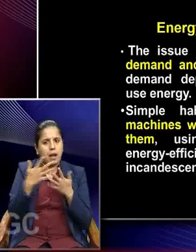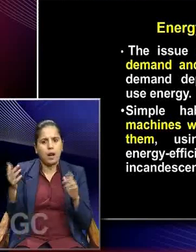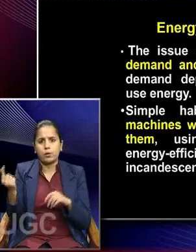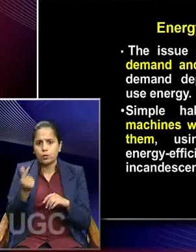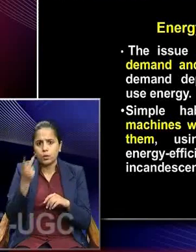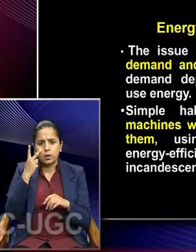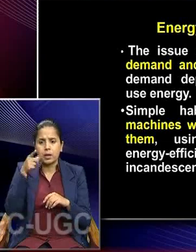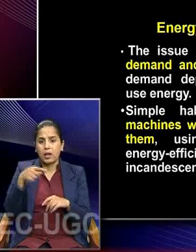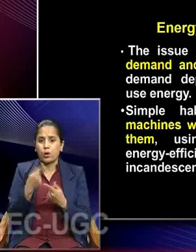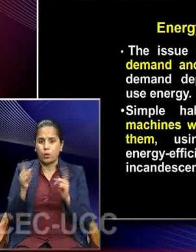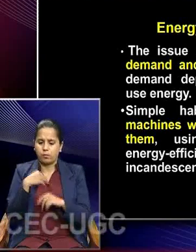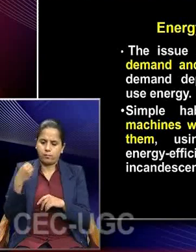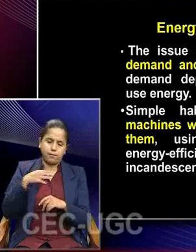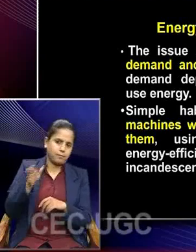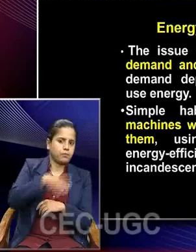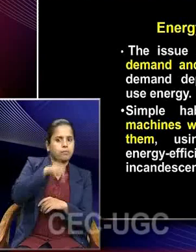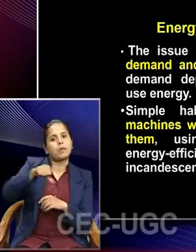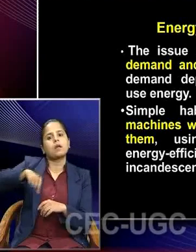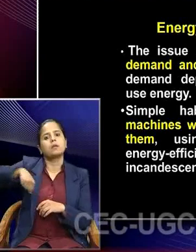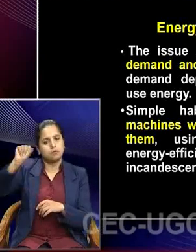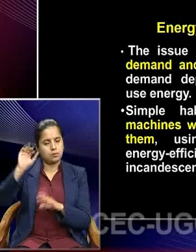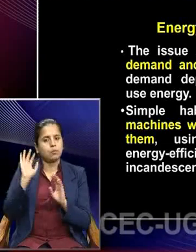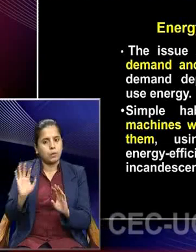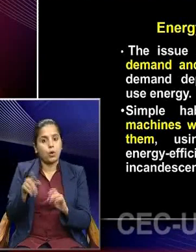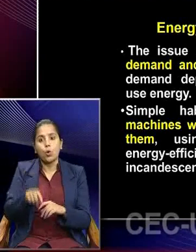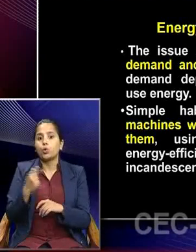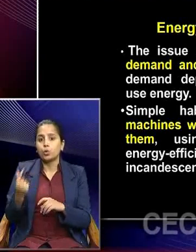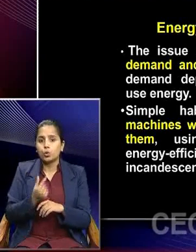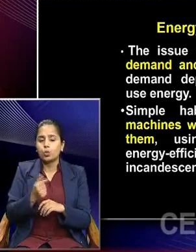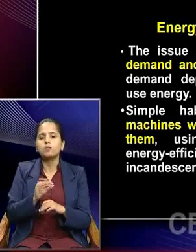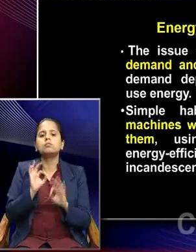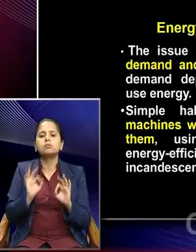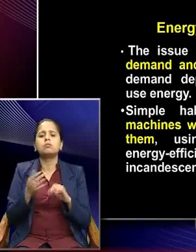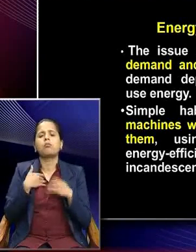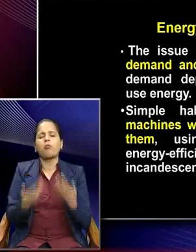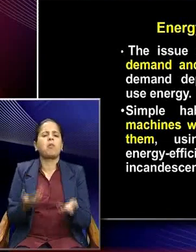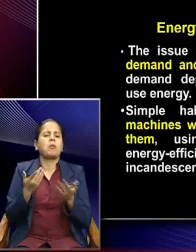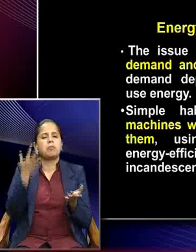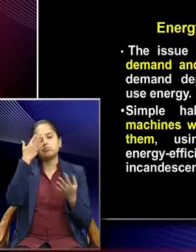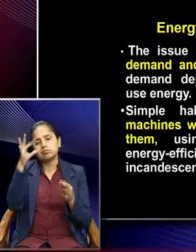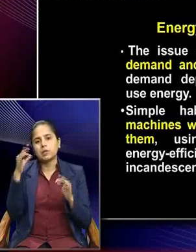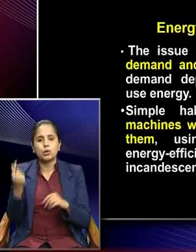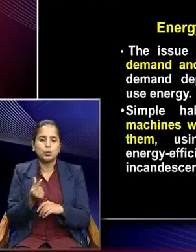leave the room after using them, and using the efficient ways of